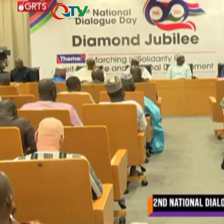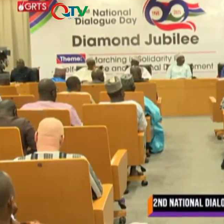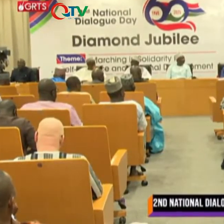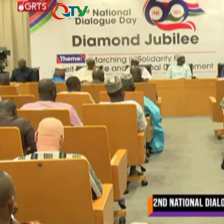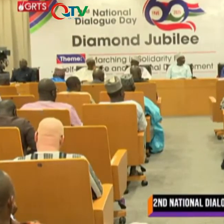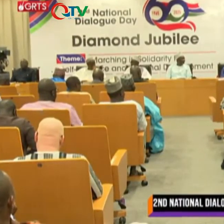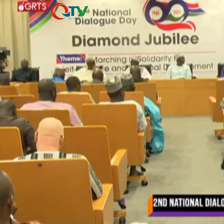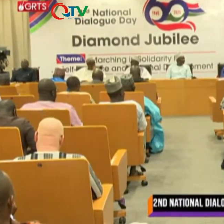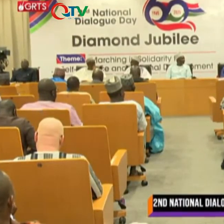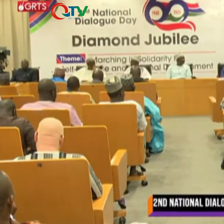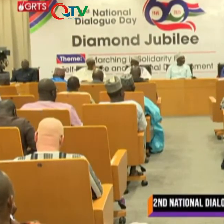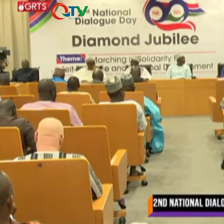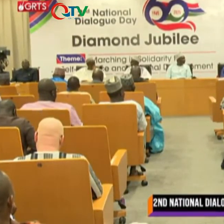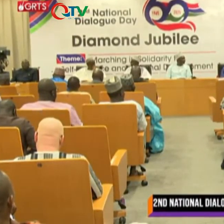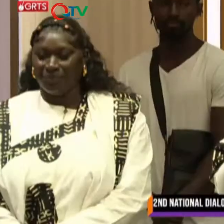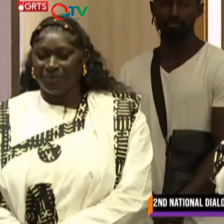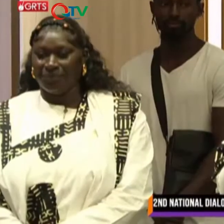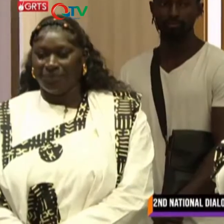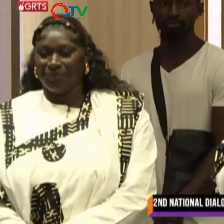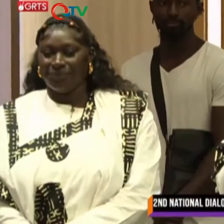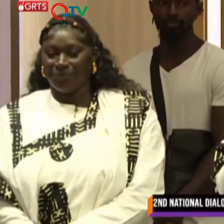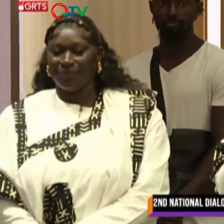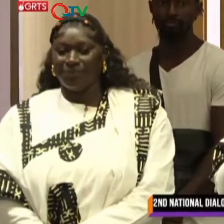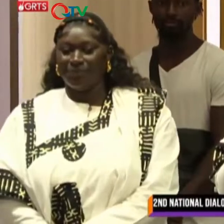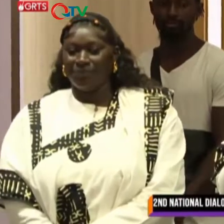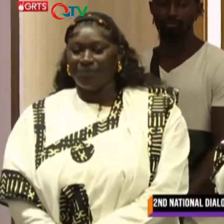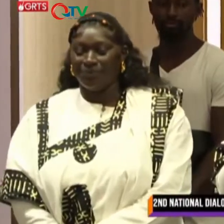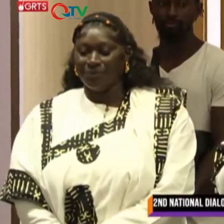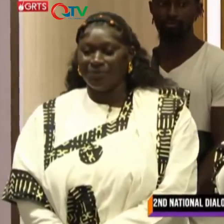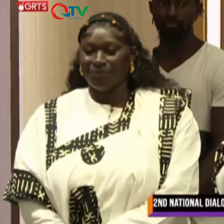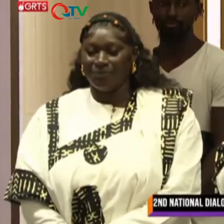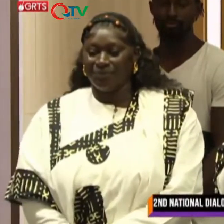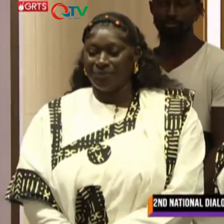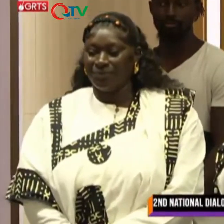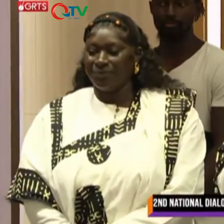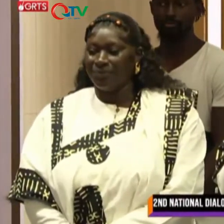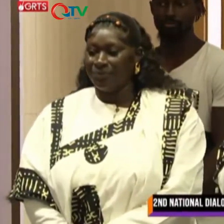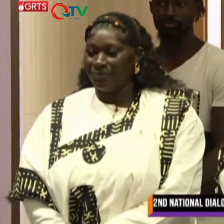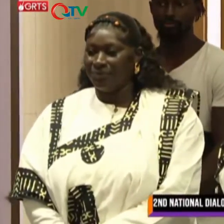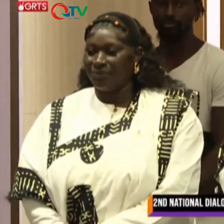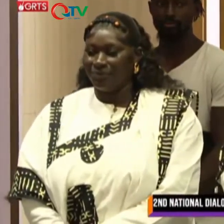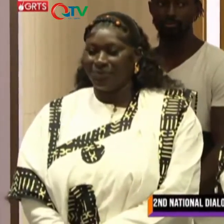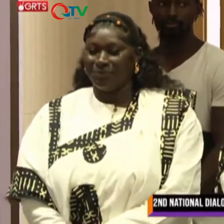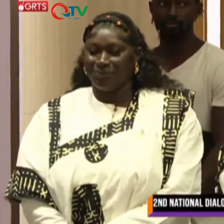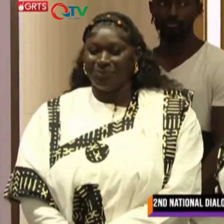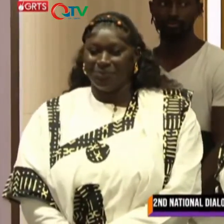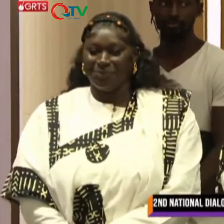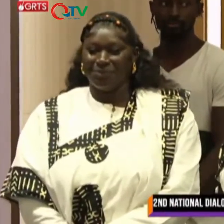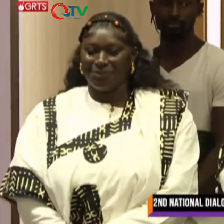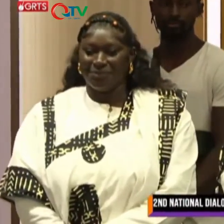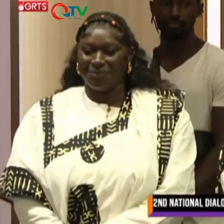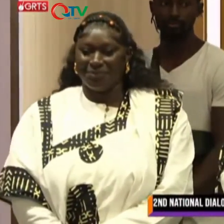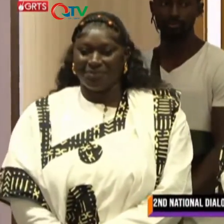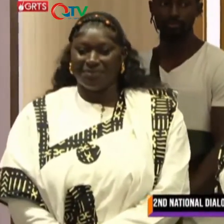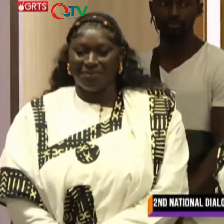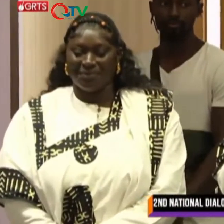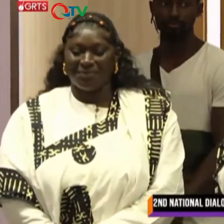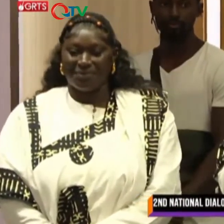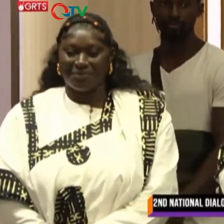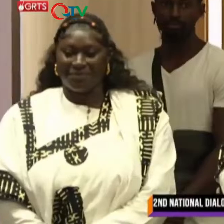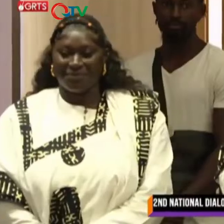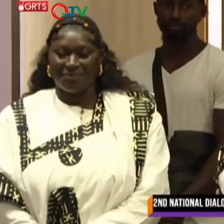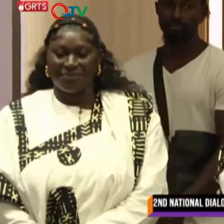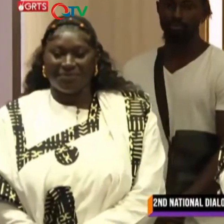mbedolu kono prisonol kono suwolu kono alfalu mini be jandim futata kandimol londi ni national dialogue la